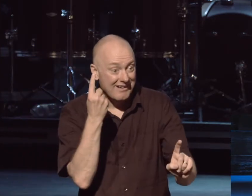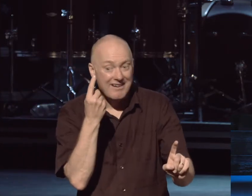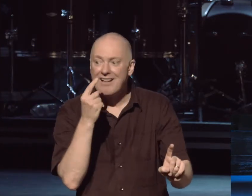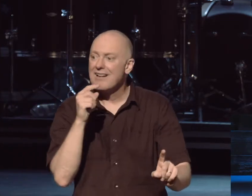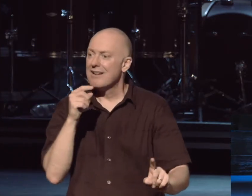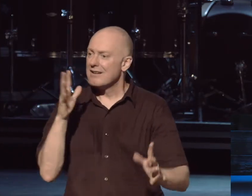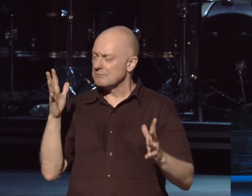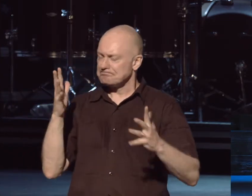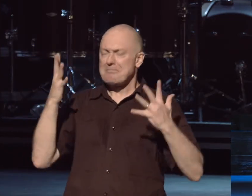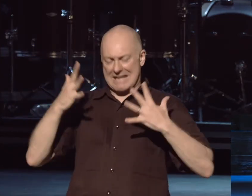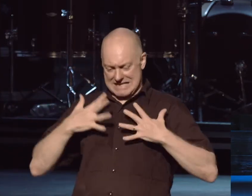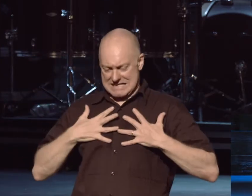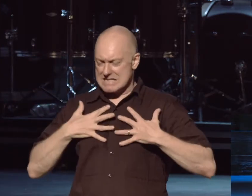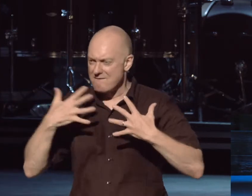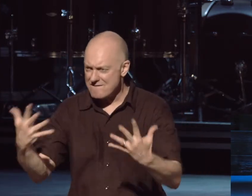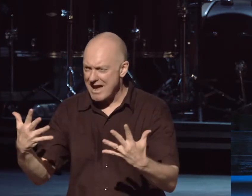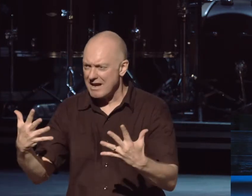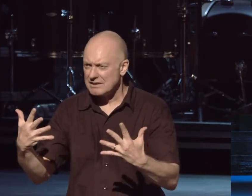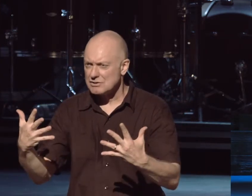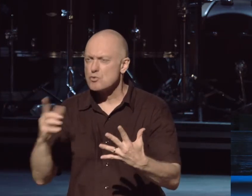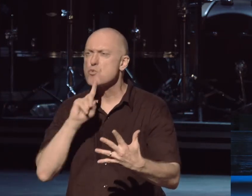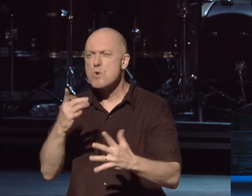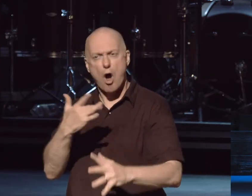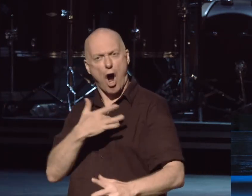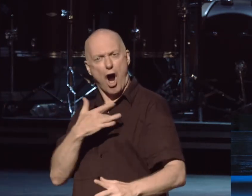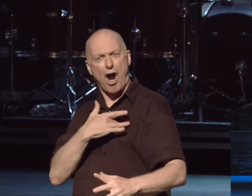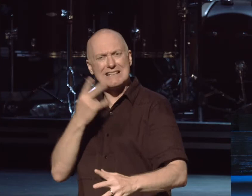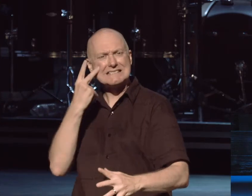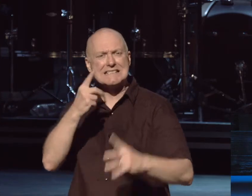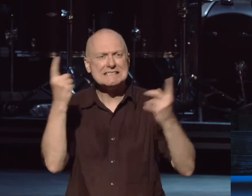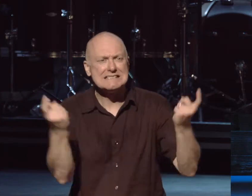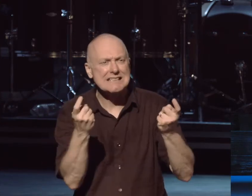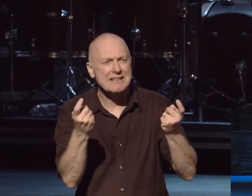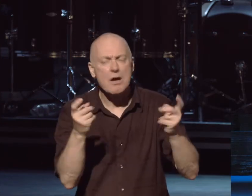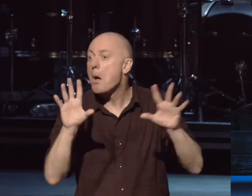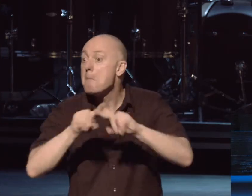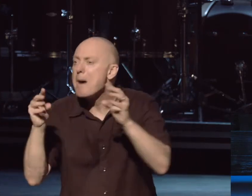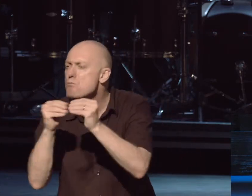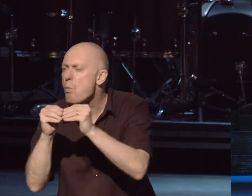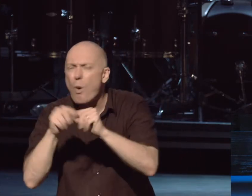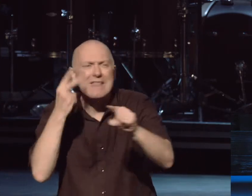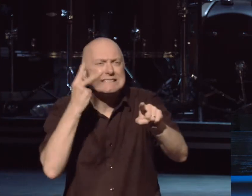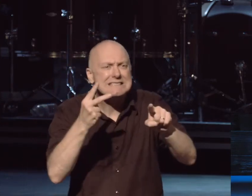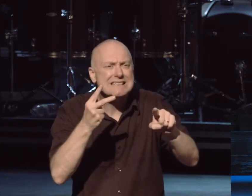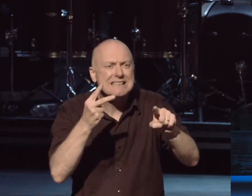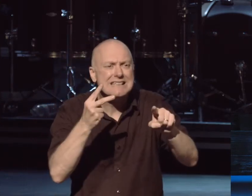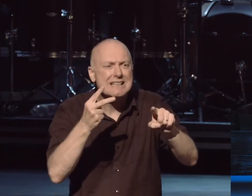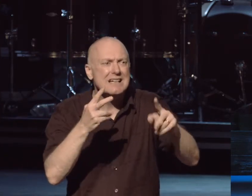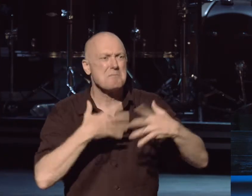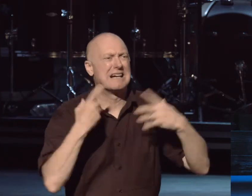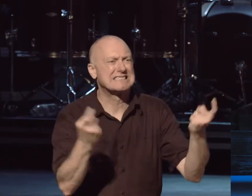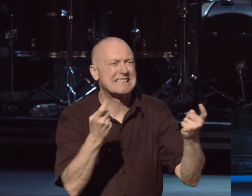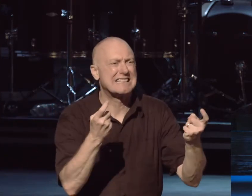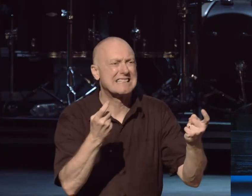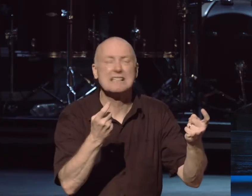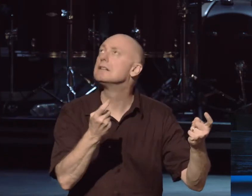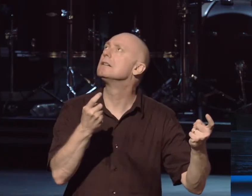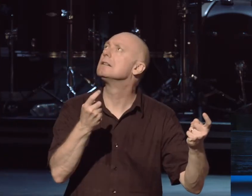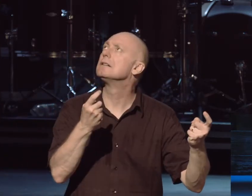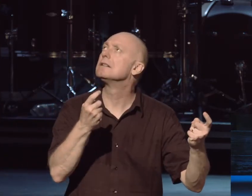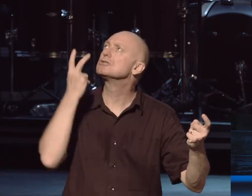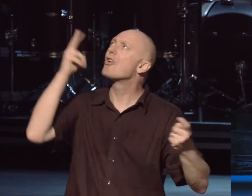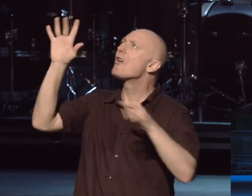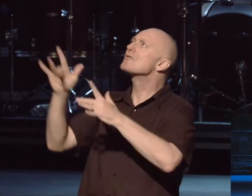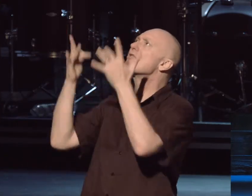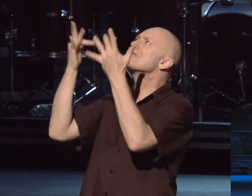of confession. The genuine heart of confession sees sin, but more, the genuine heart of confession sees mercy even more. Notice David,